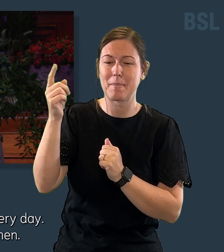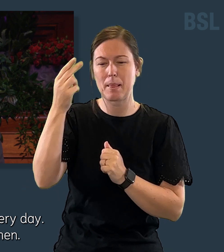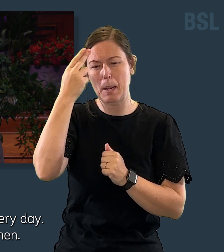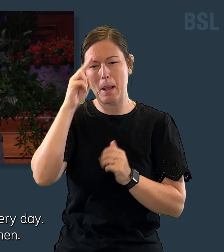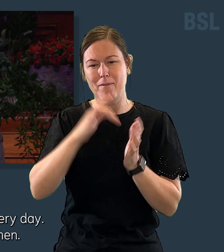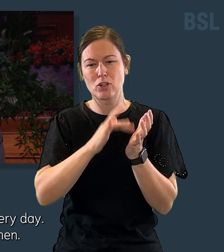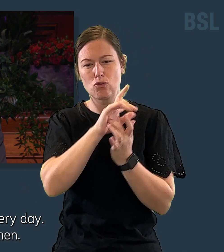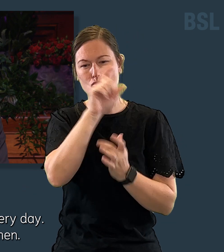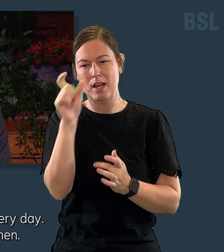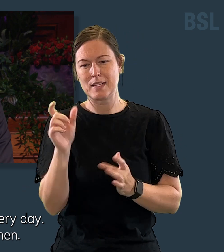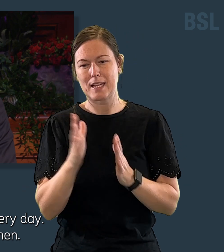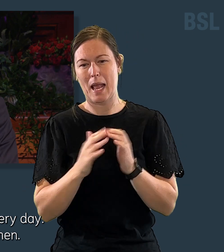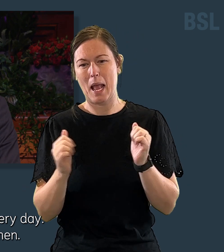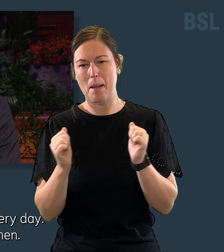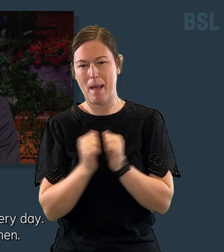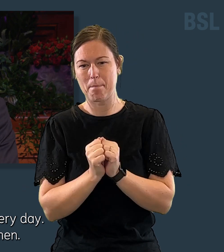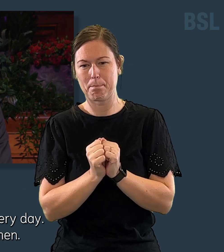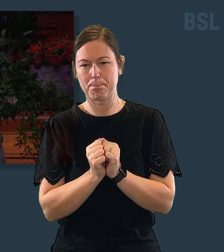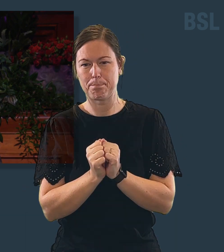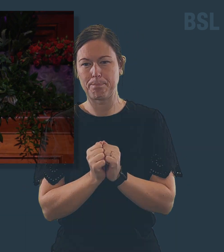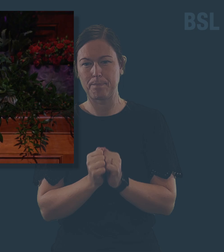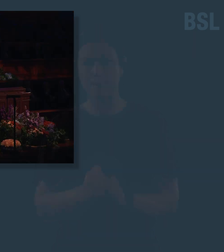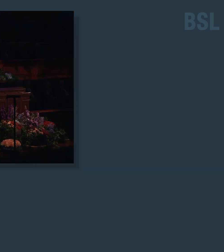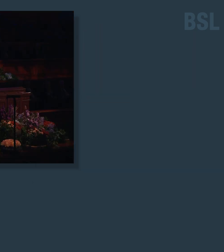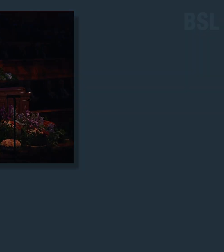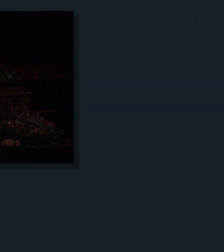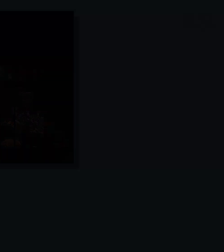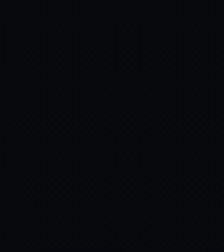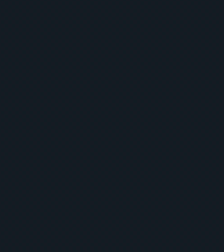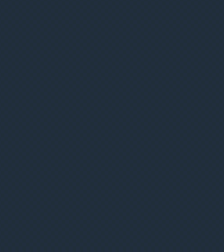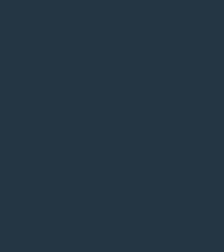In the name of Jesus Christ, amen. Amen.